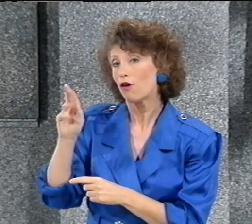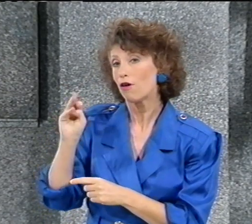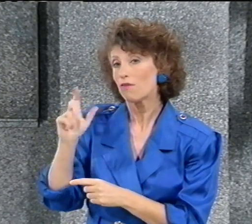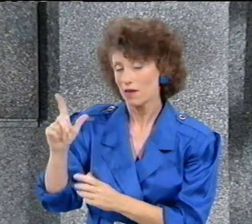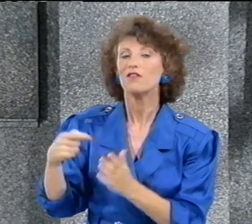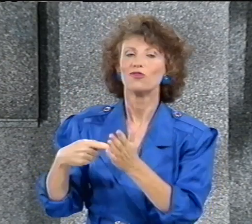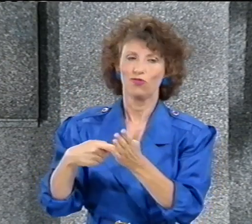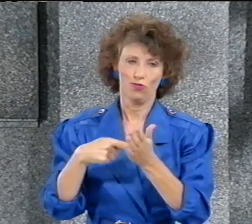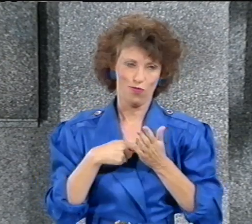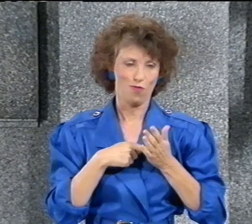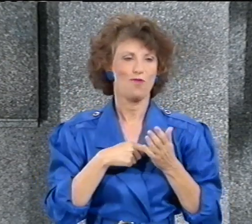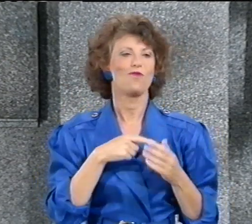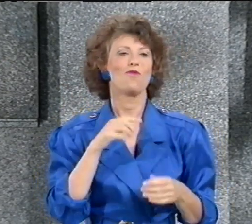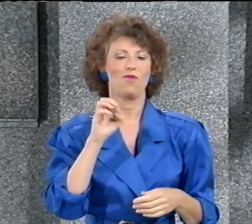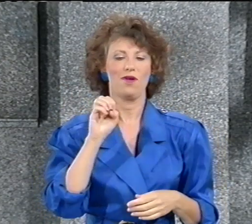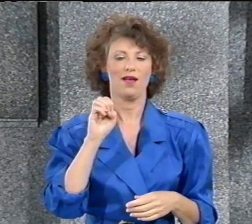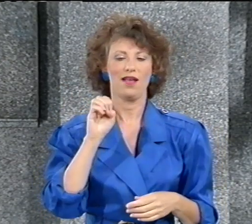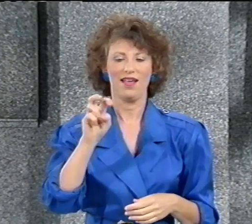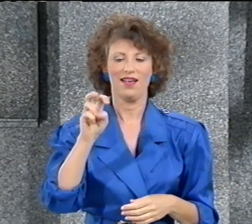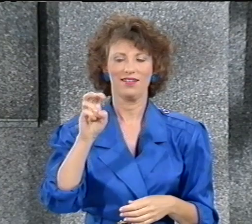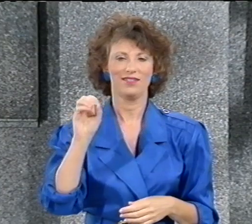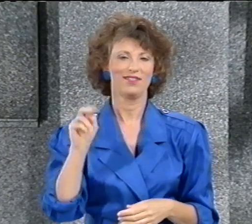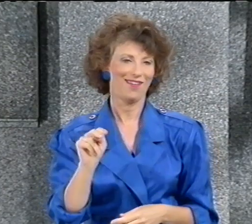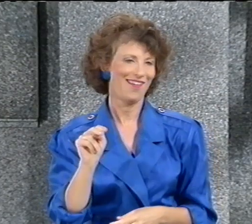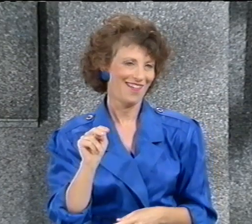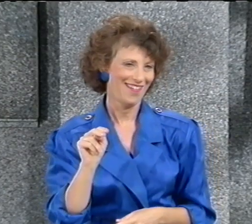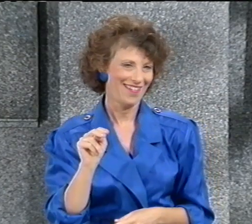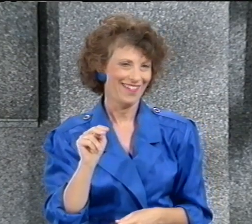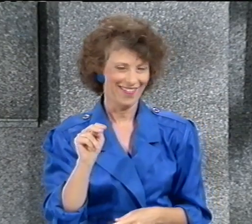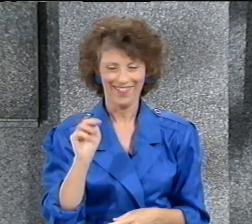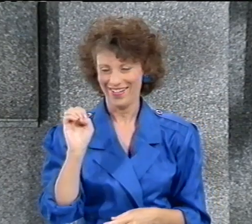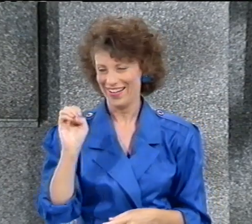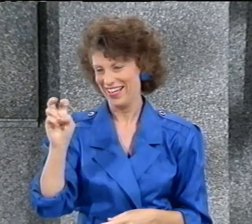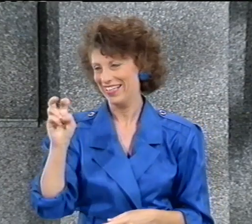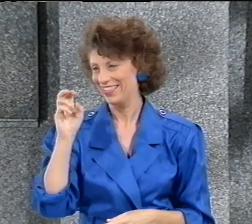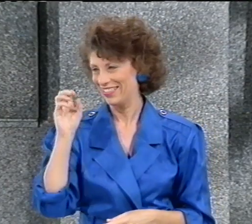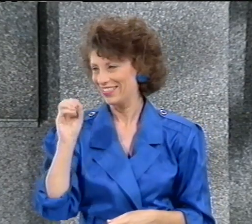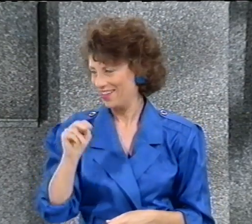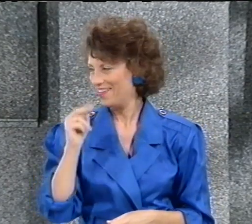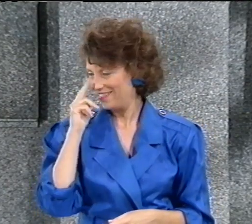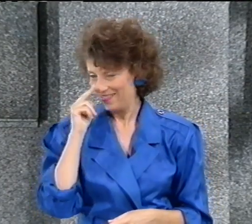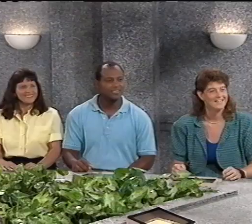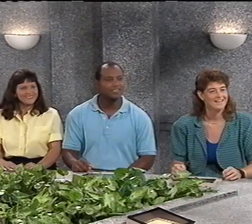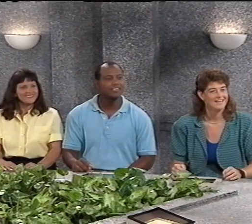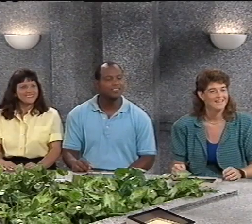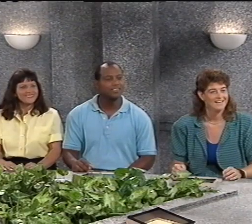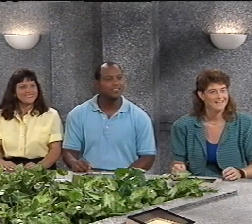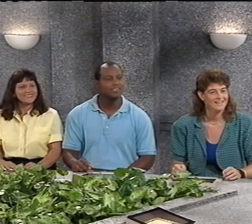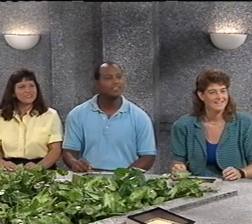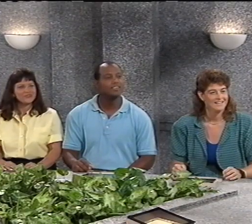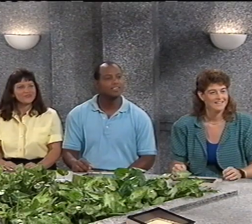Dr. Carmel showed me a double X also done at the same time with both fingers, which I think is quite humorous.